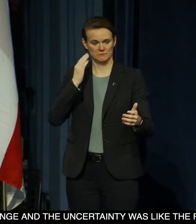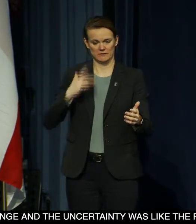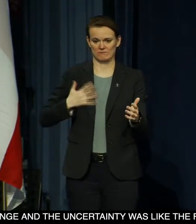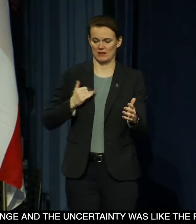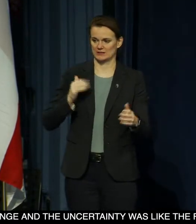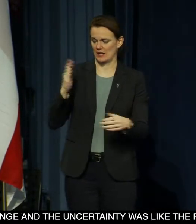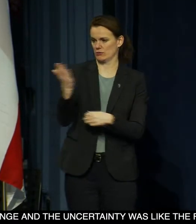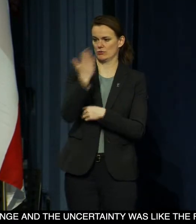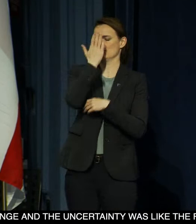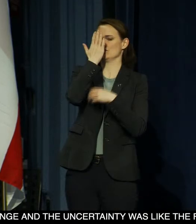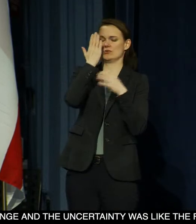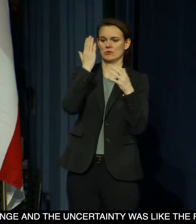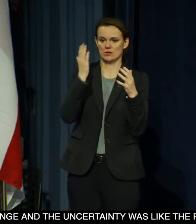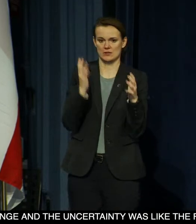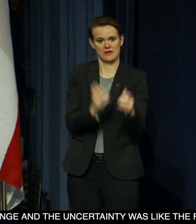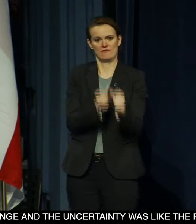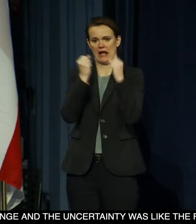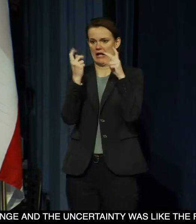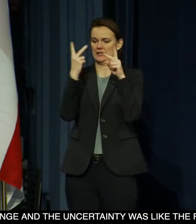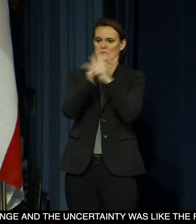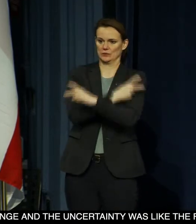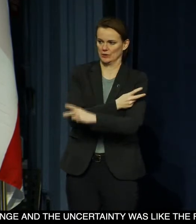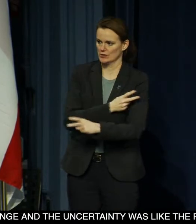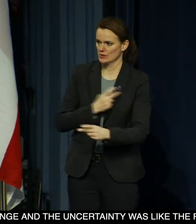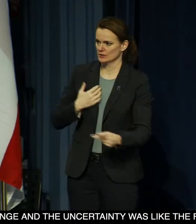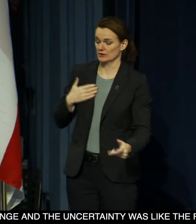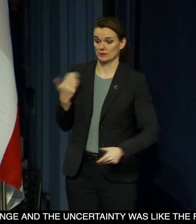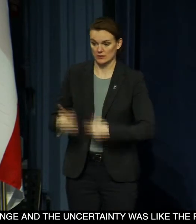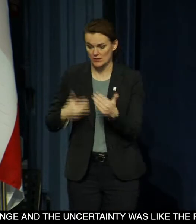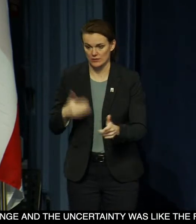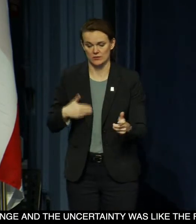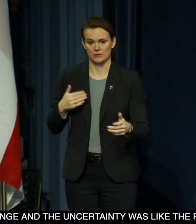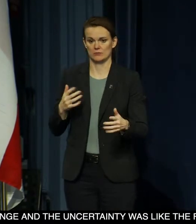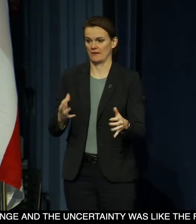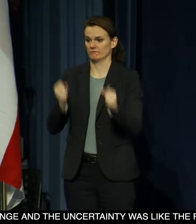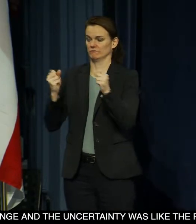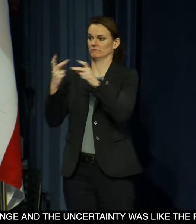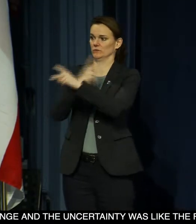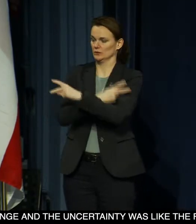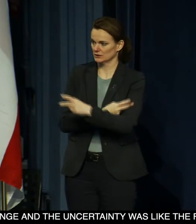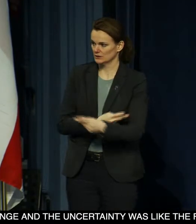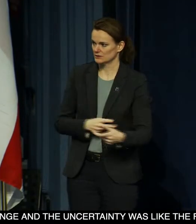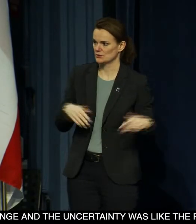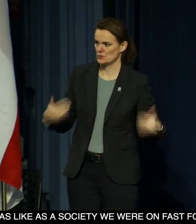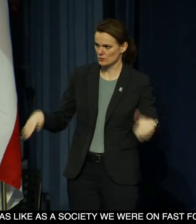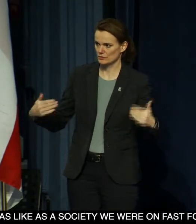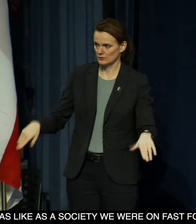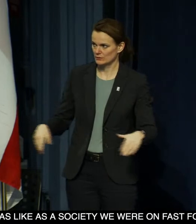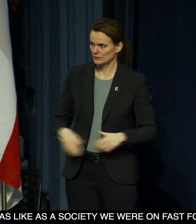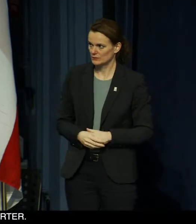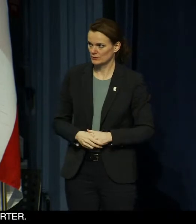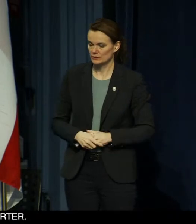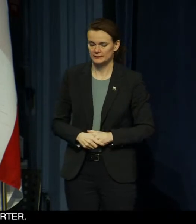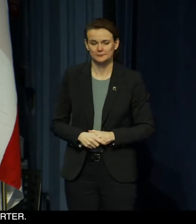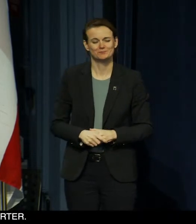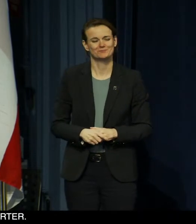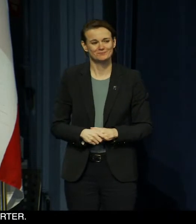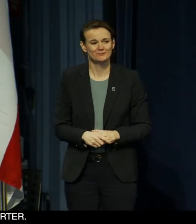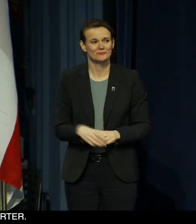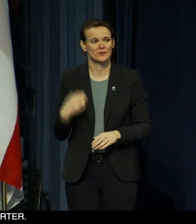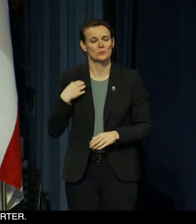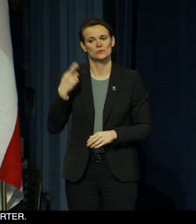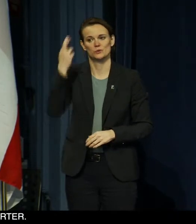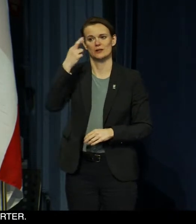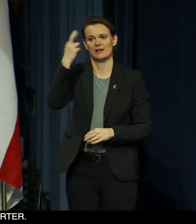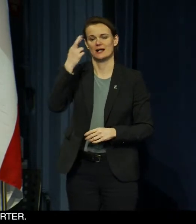forward, where fast was faster and forward was shorter. And we realized during that time that we could achieve